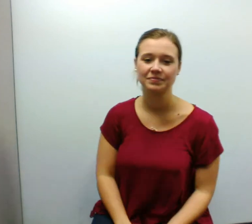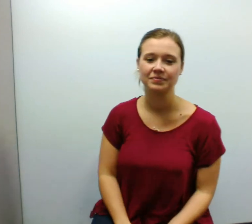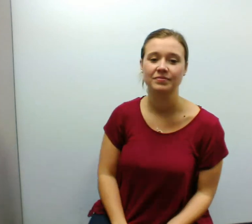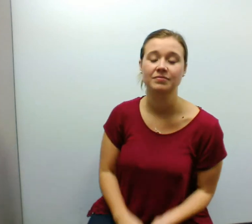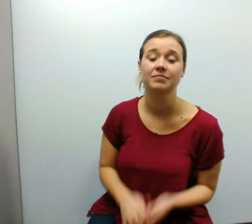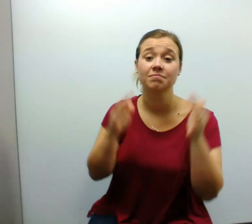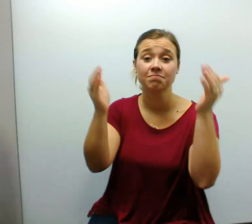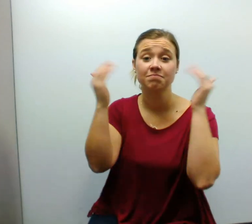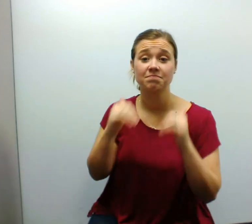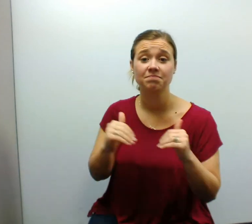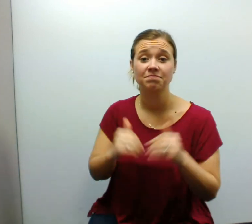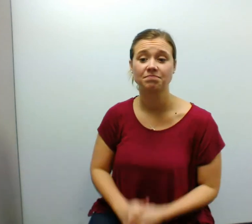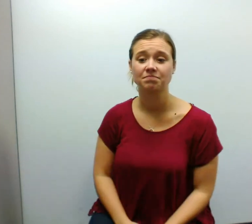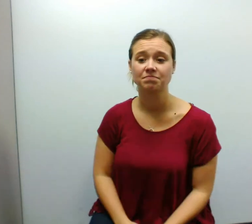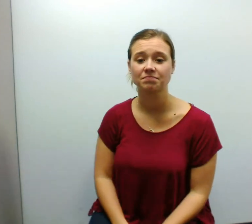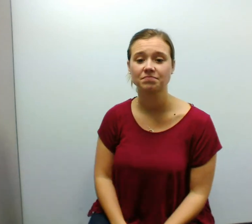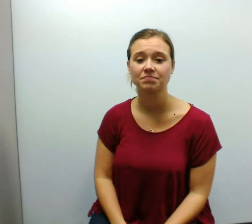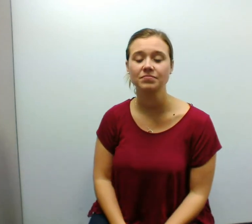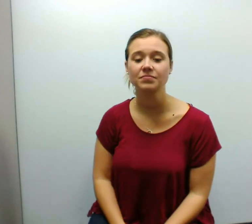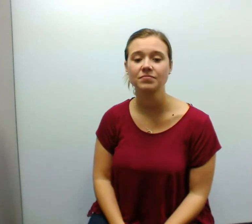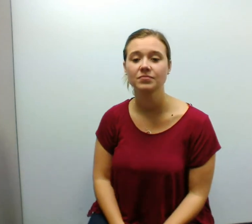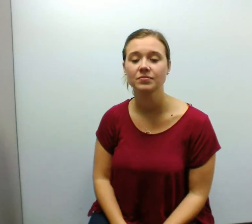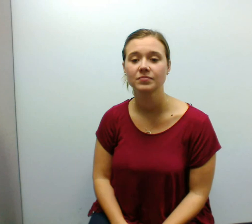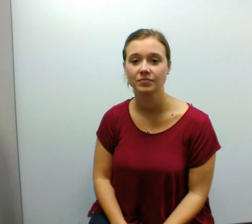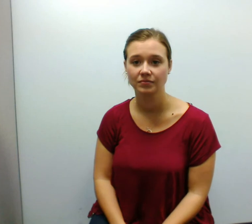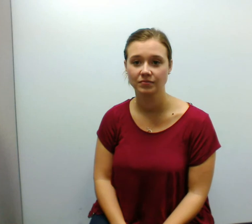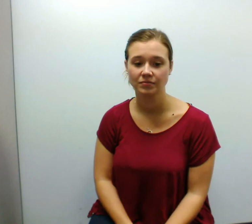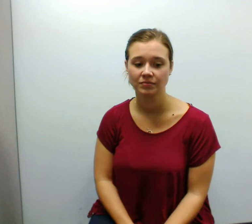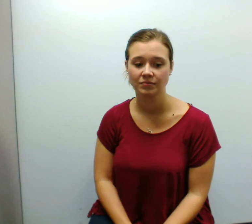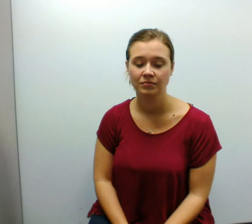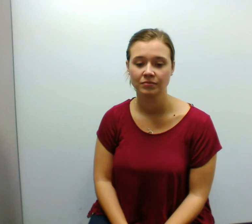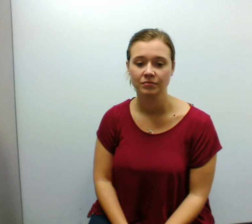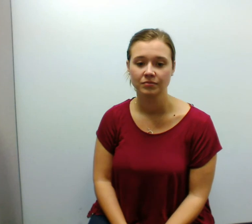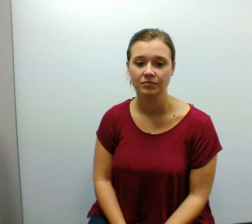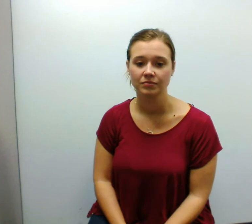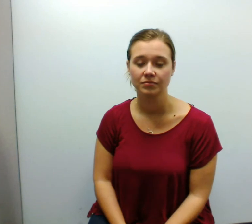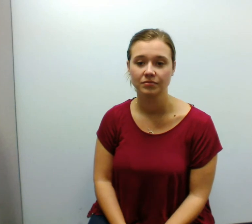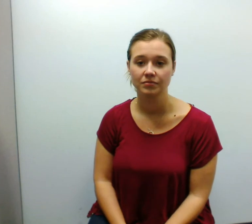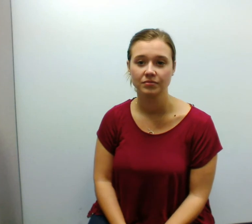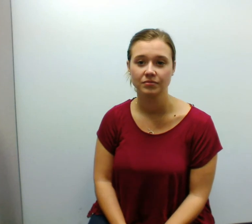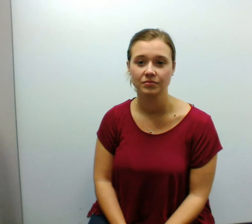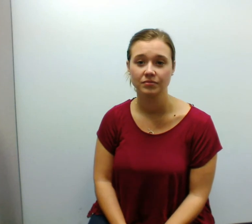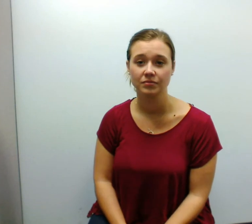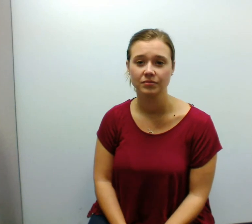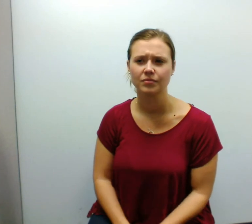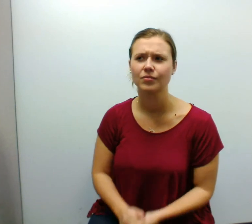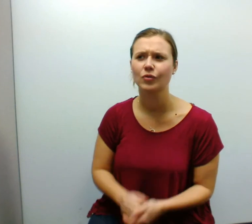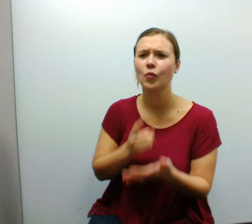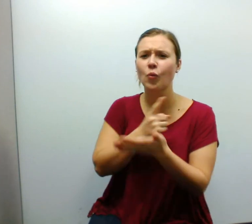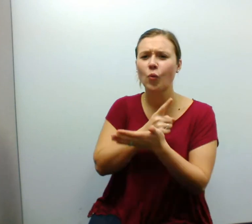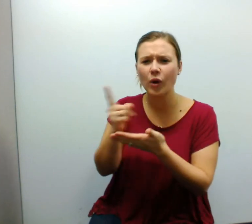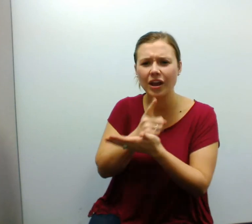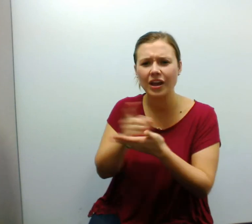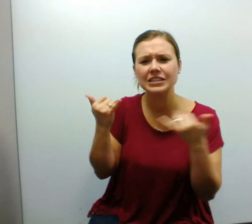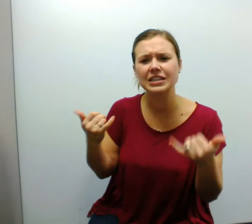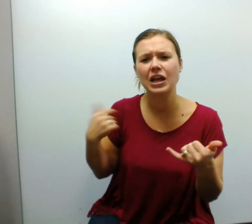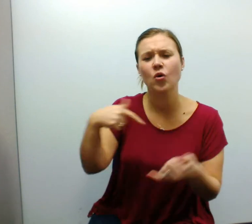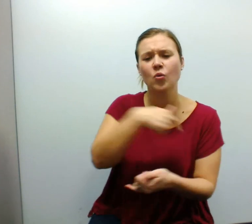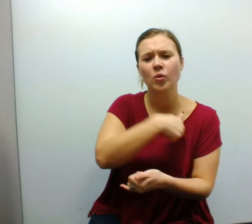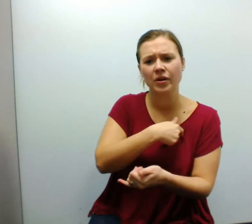Selection 11.5, Painting at Grandma's House. For weeks, we've been talking about how Grandma's house